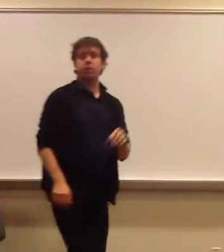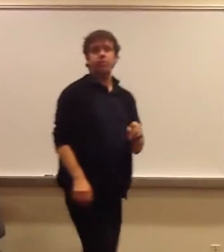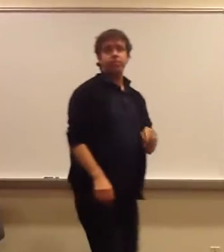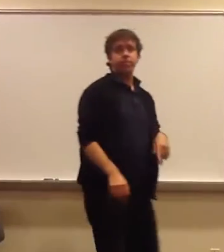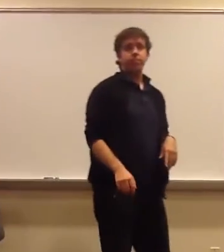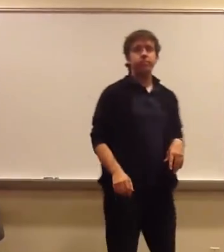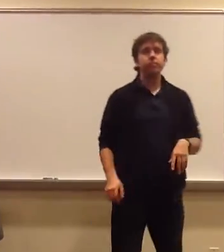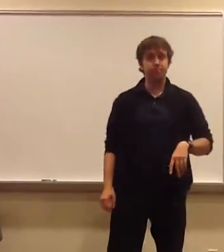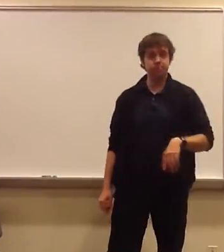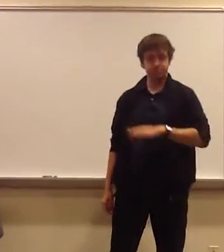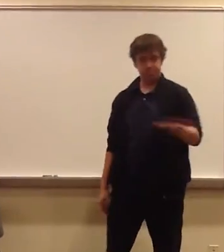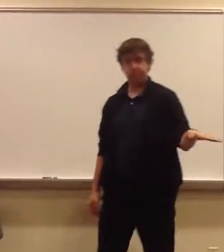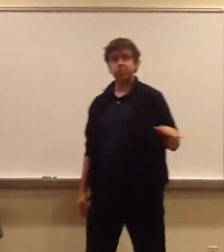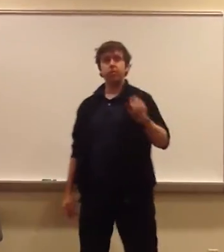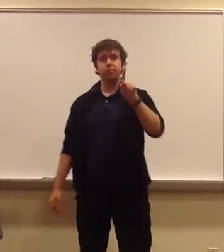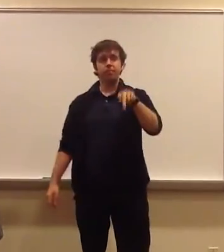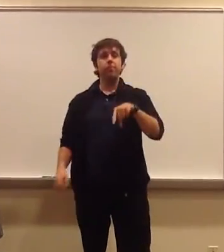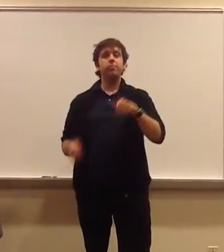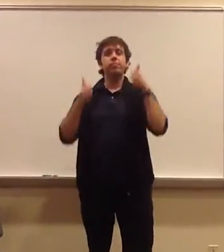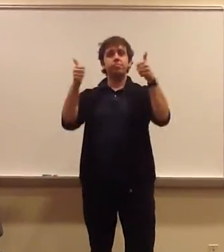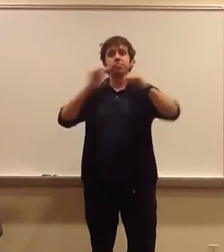I'm asking for you to consider this.